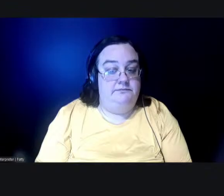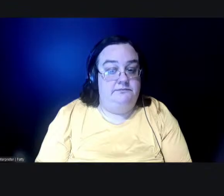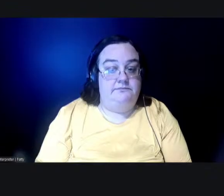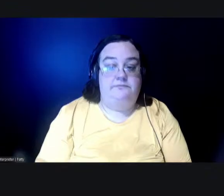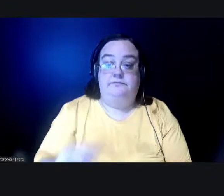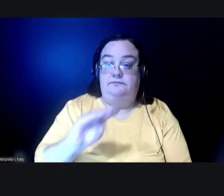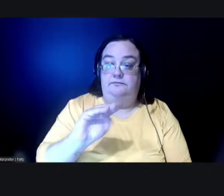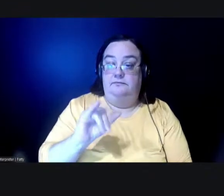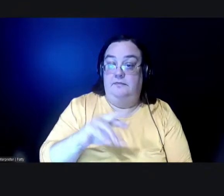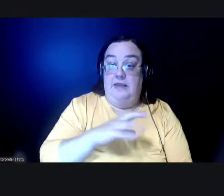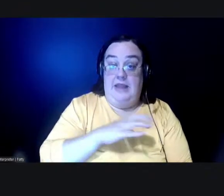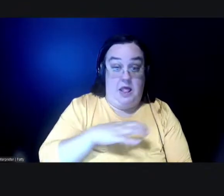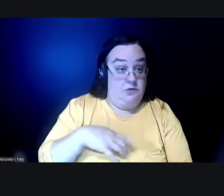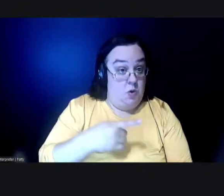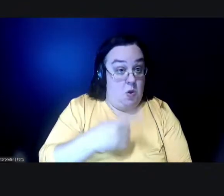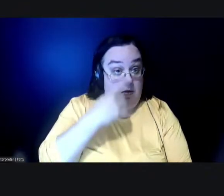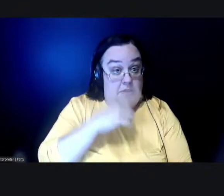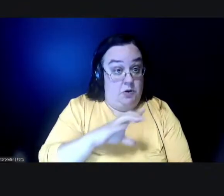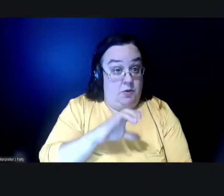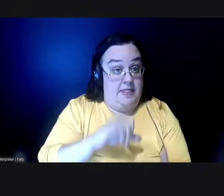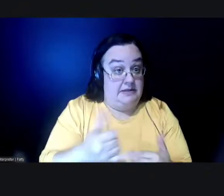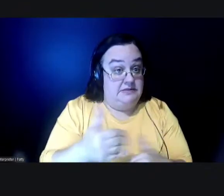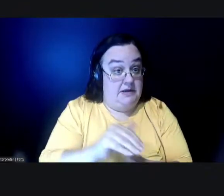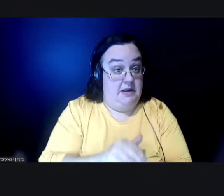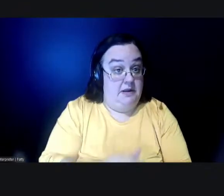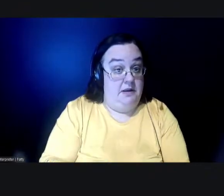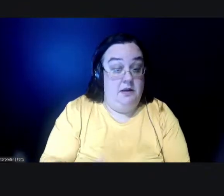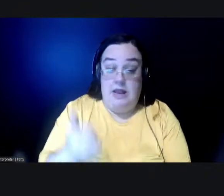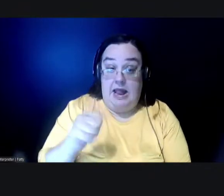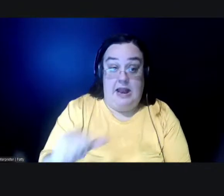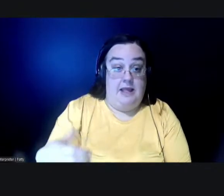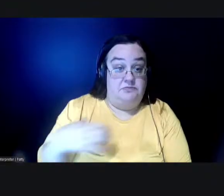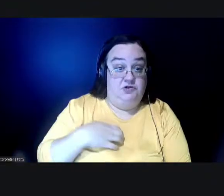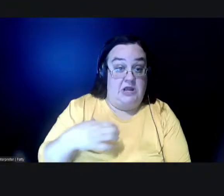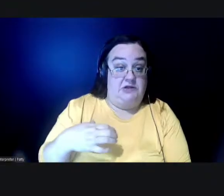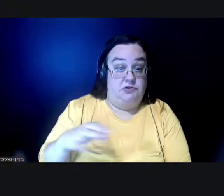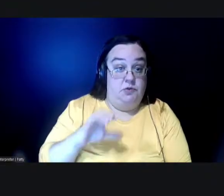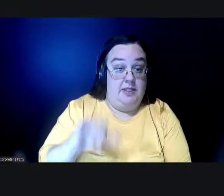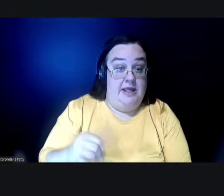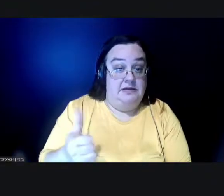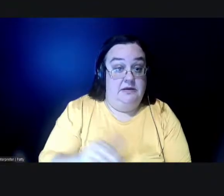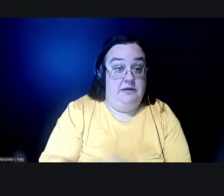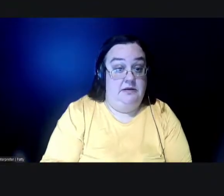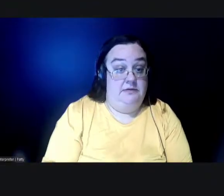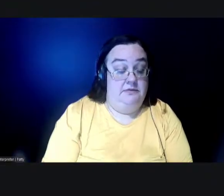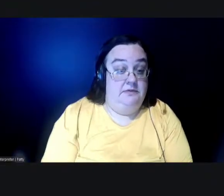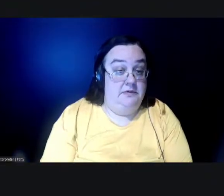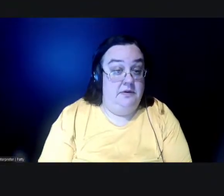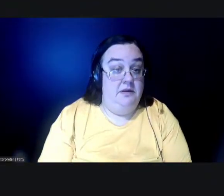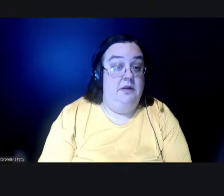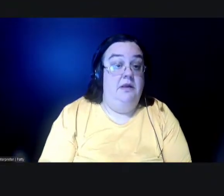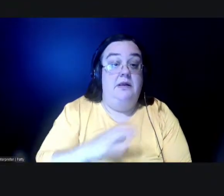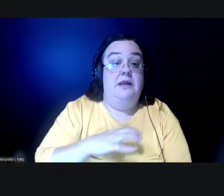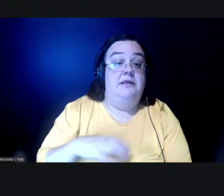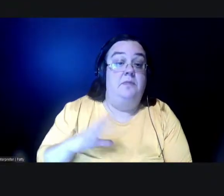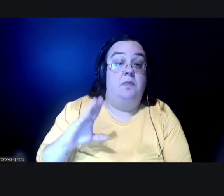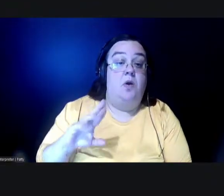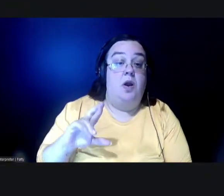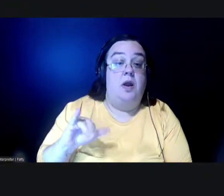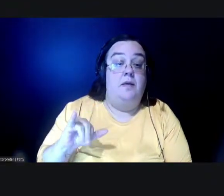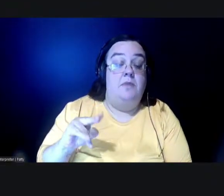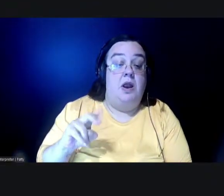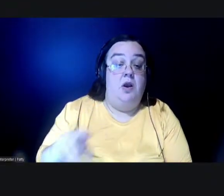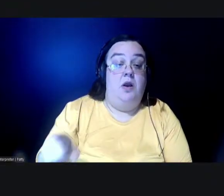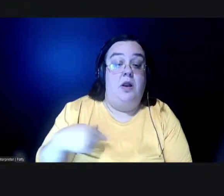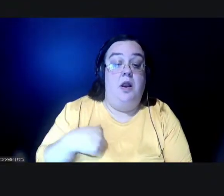Council, are you okay doing that tonight? Any objection to doing that tonight? Councilmember Briner. I'd like